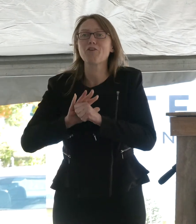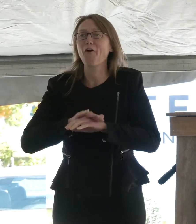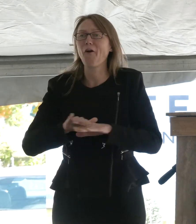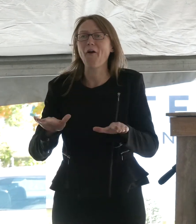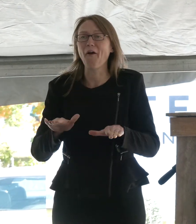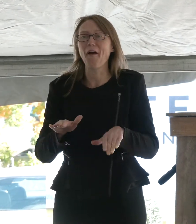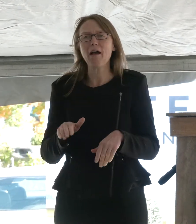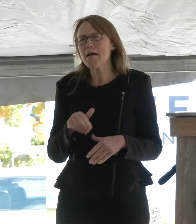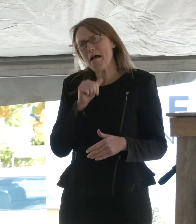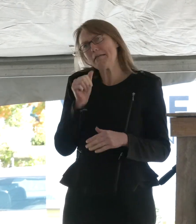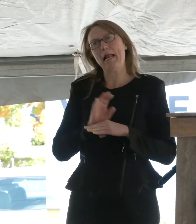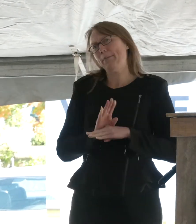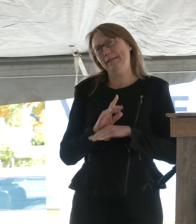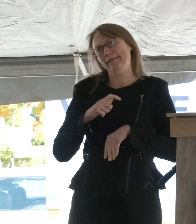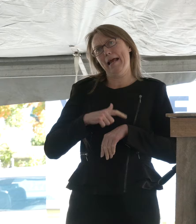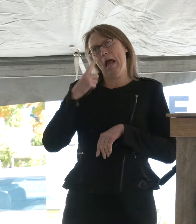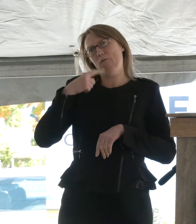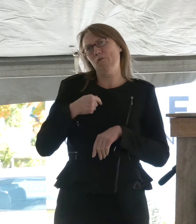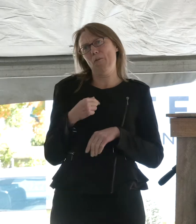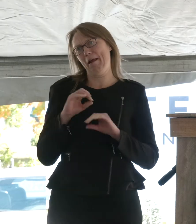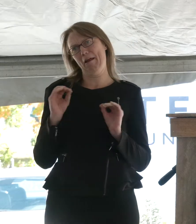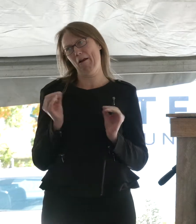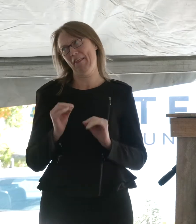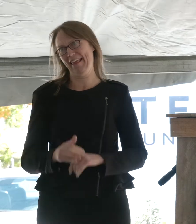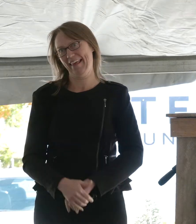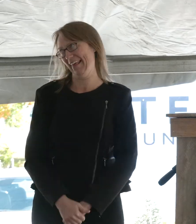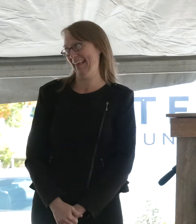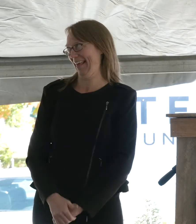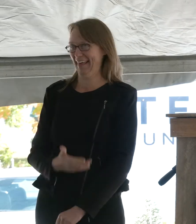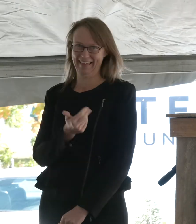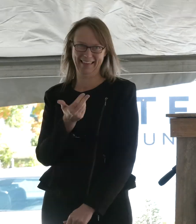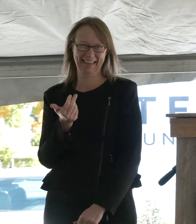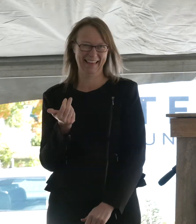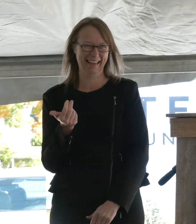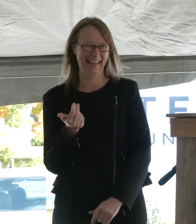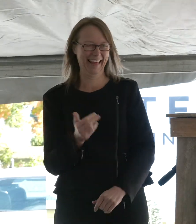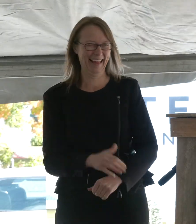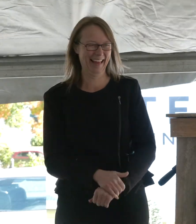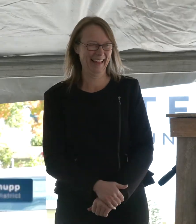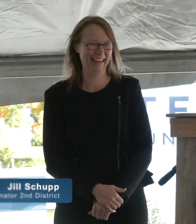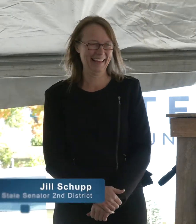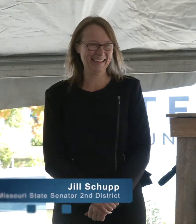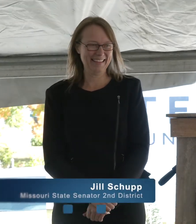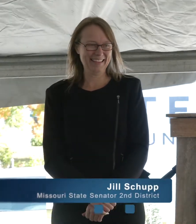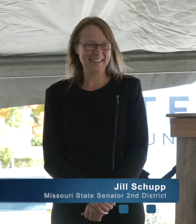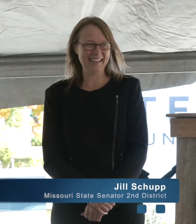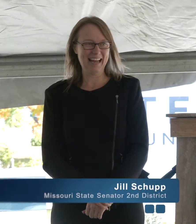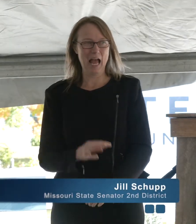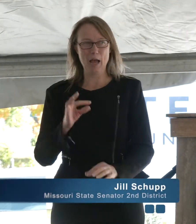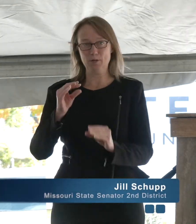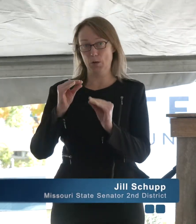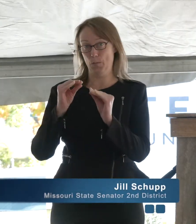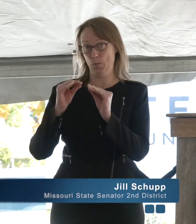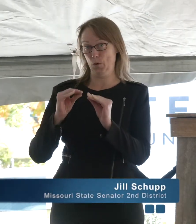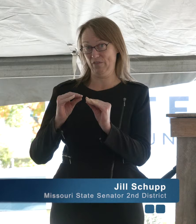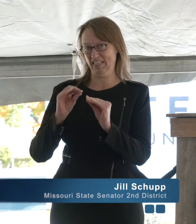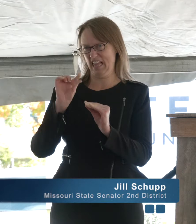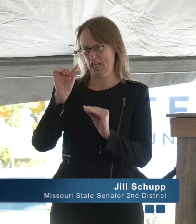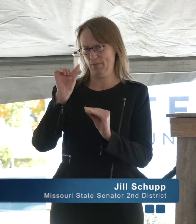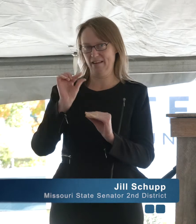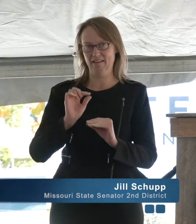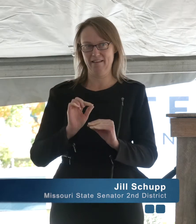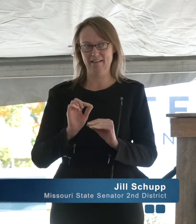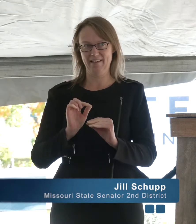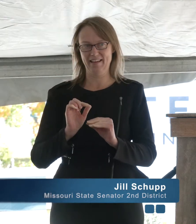not a busy time for me, so I don't mind at all. Actually, I'm going to move this a bit. I